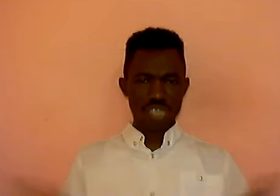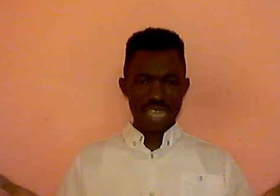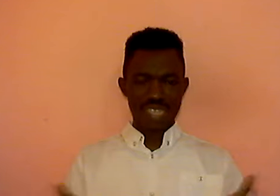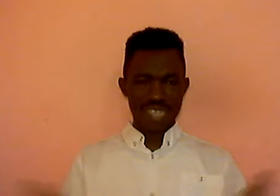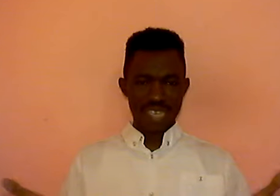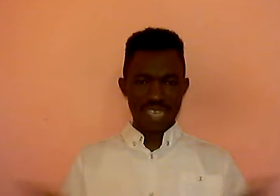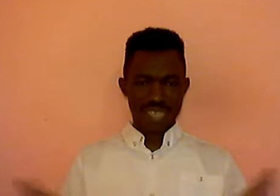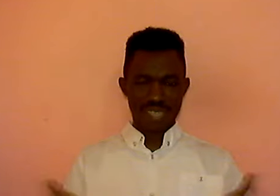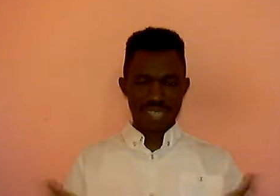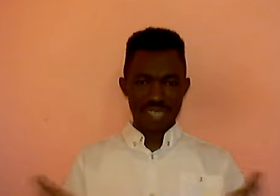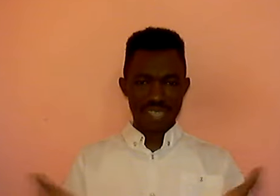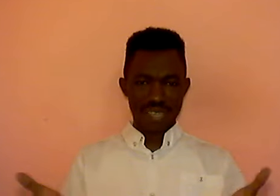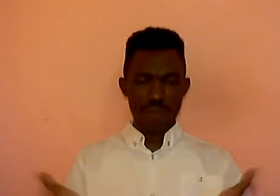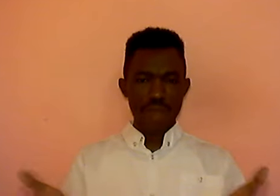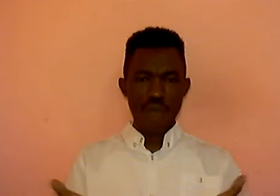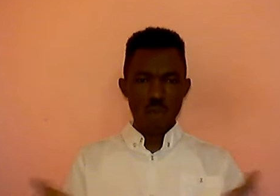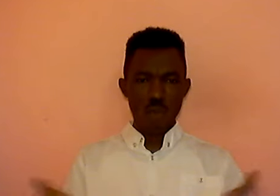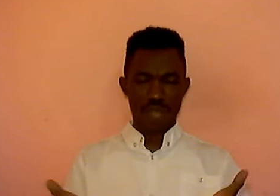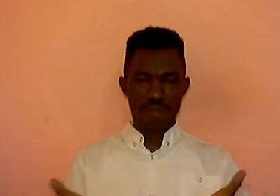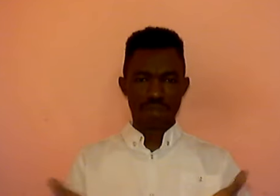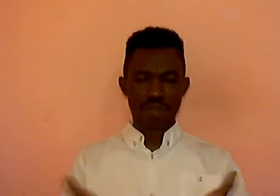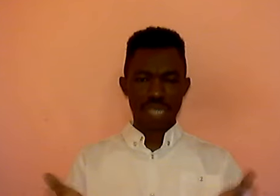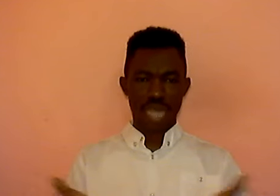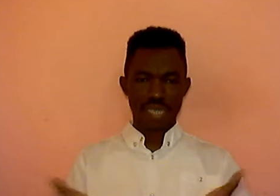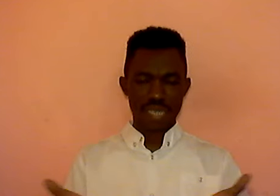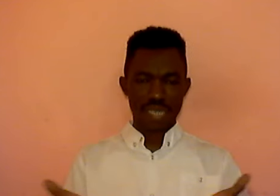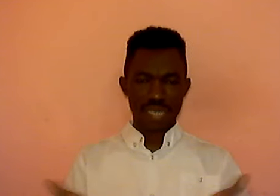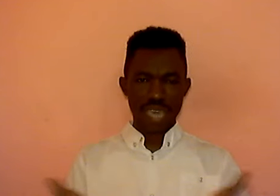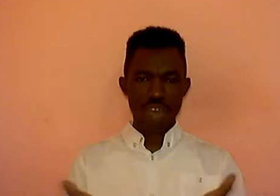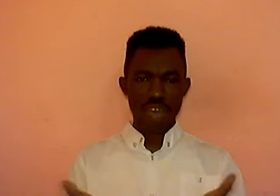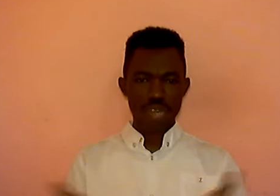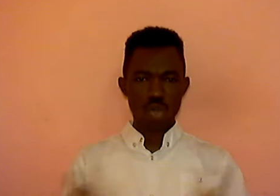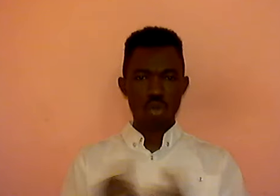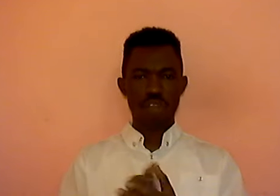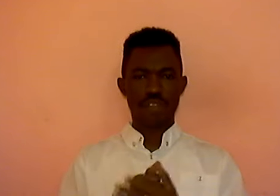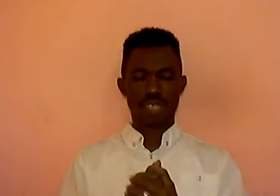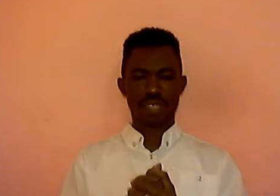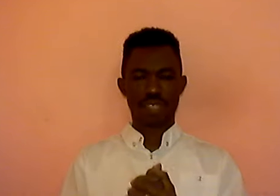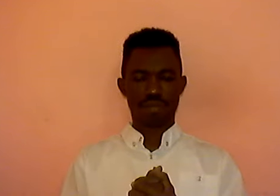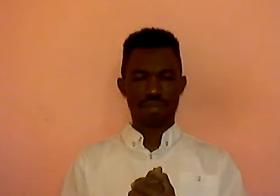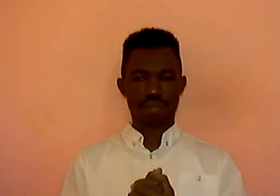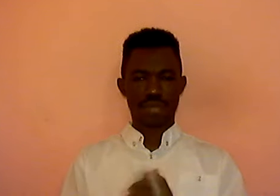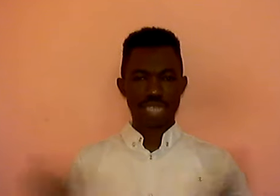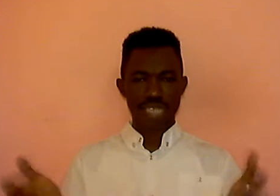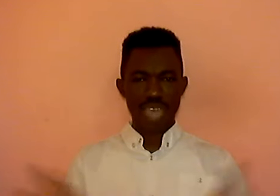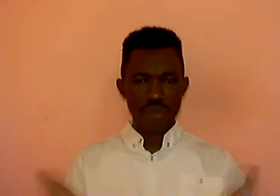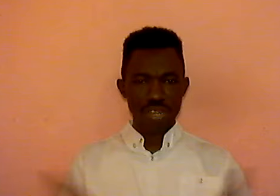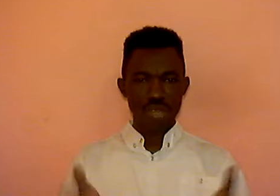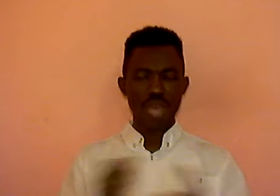Righteousness is the power that is carrying the whole universe, that is carrying the whole